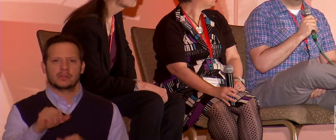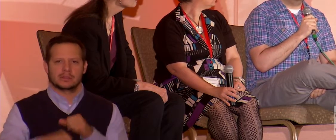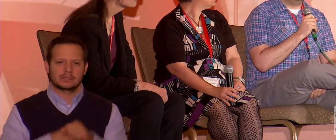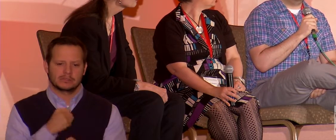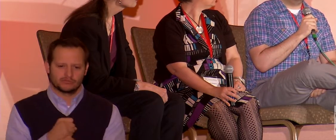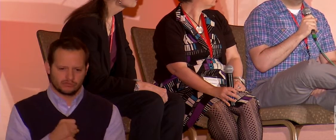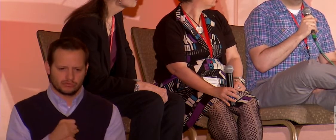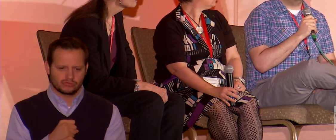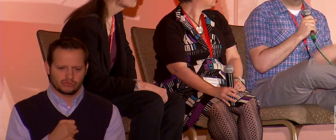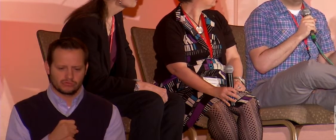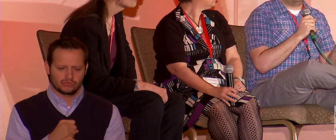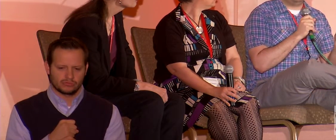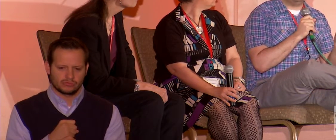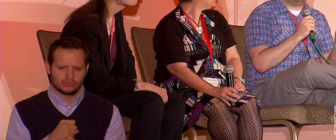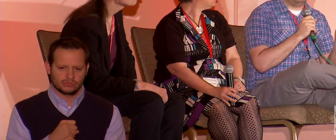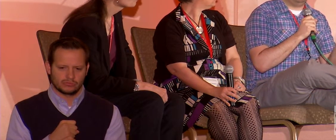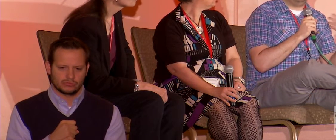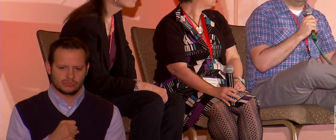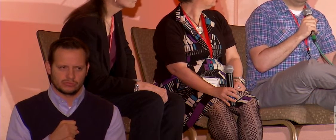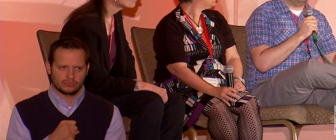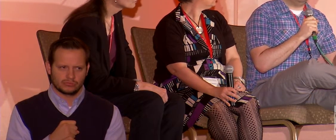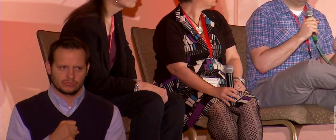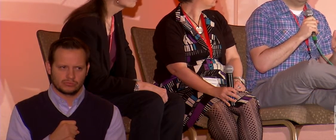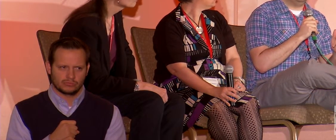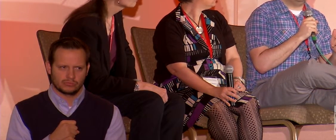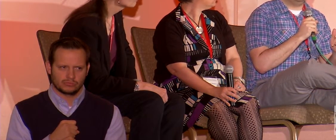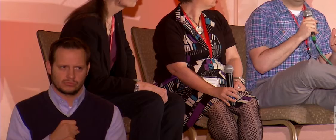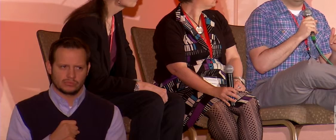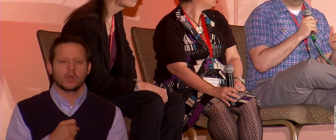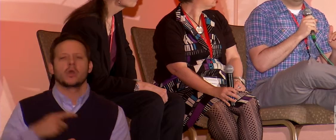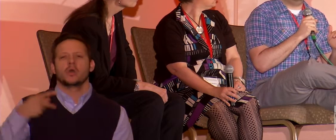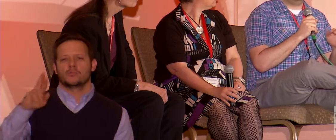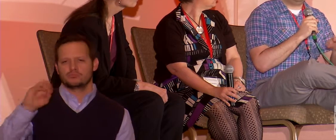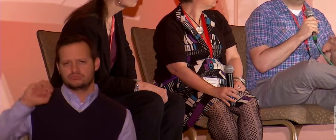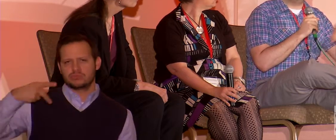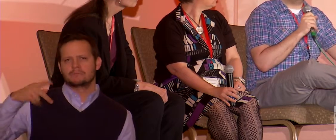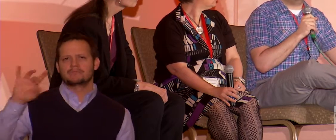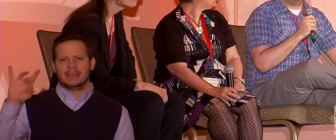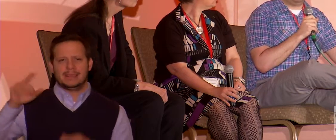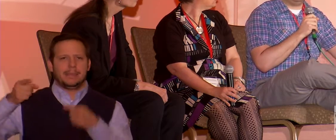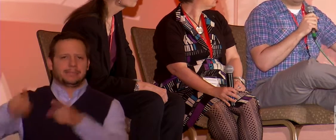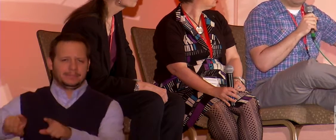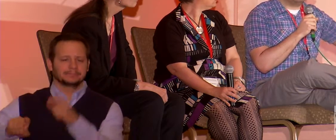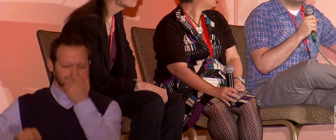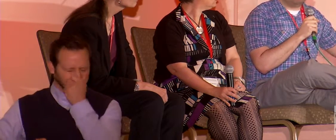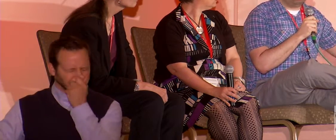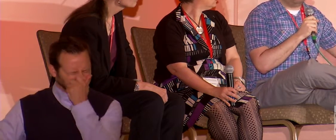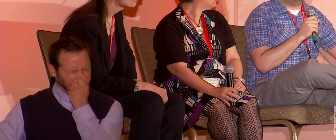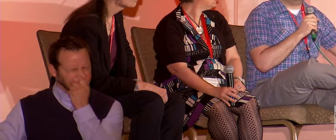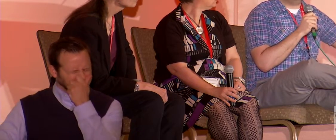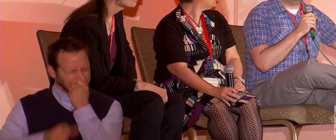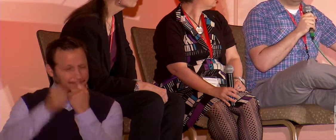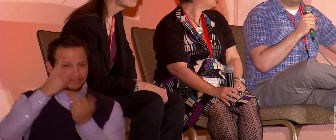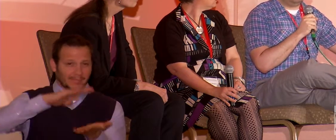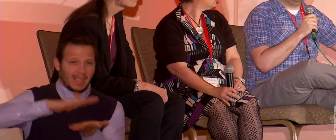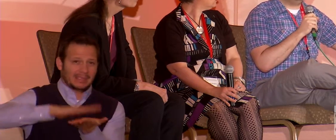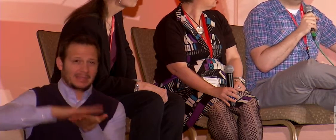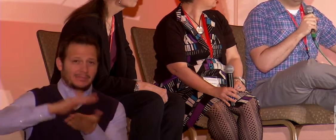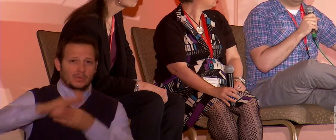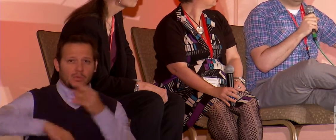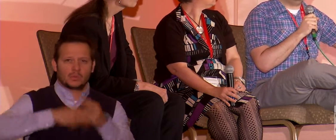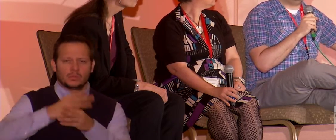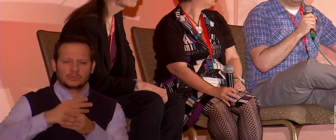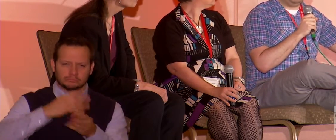And one of the things that I'm going to talk about a little bit later is that there's a lot of research in the academic world, in the